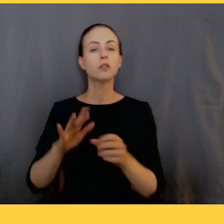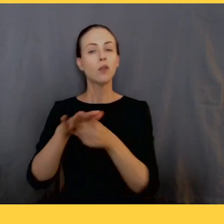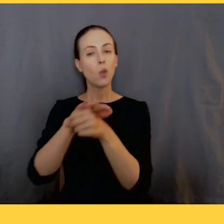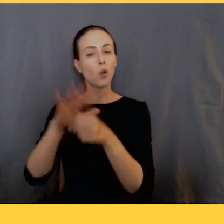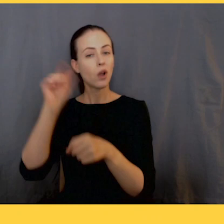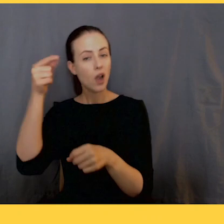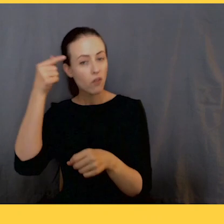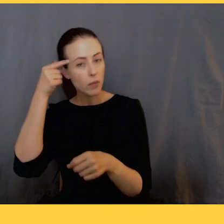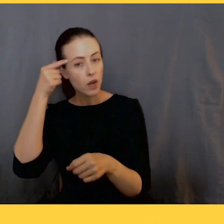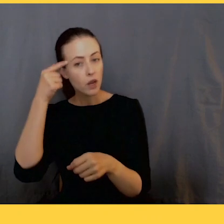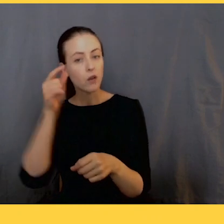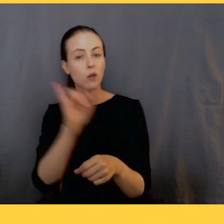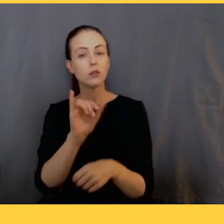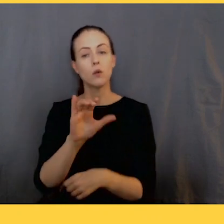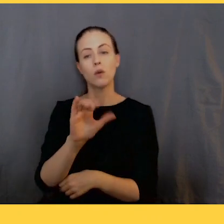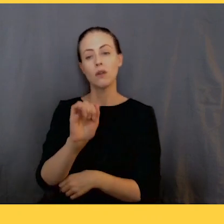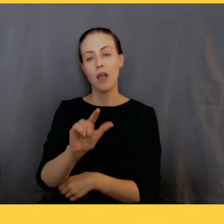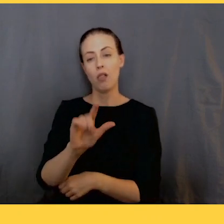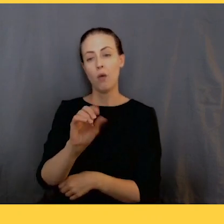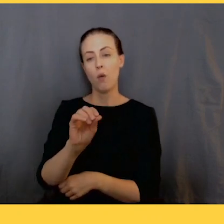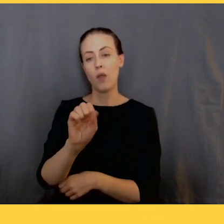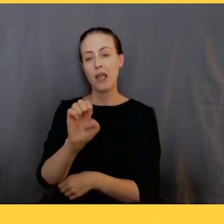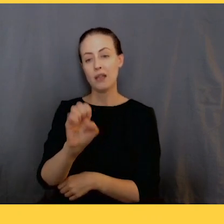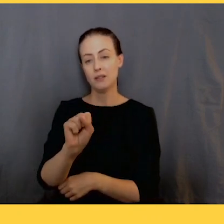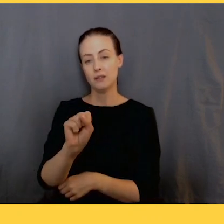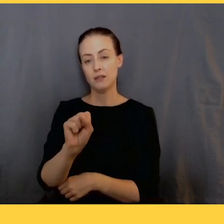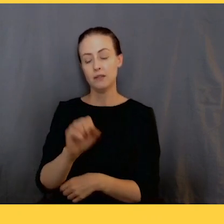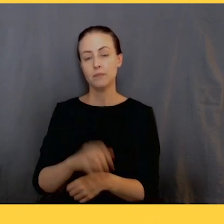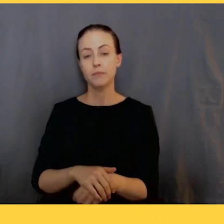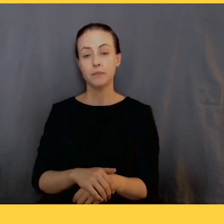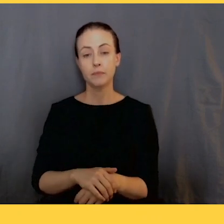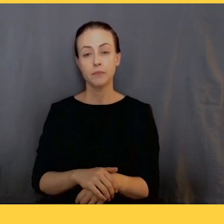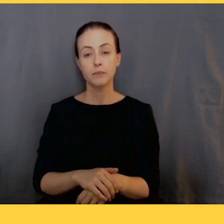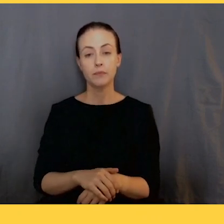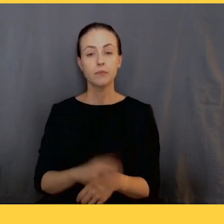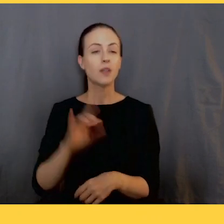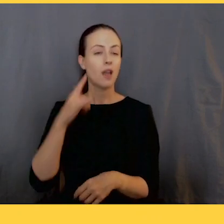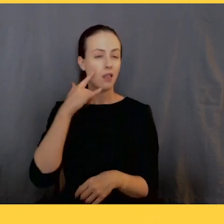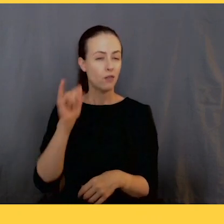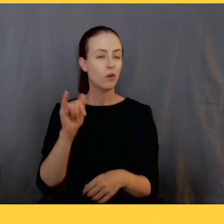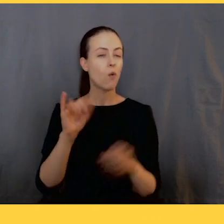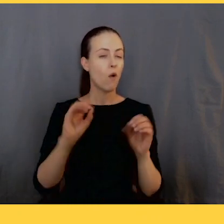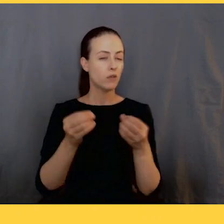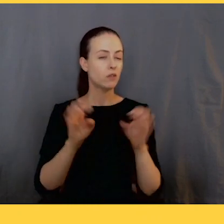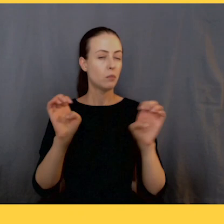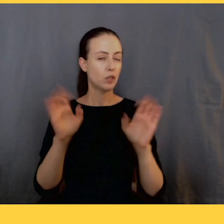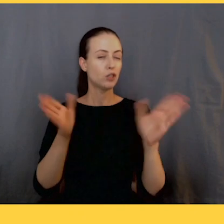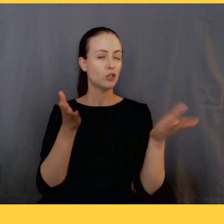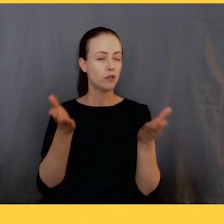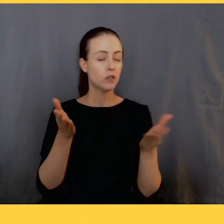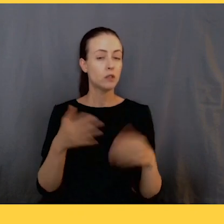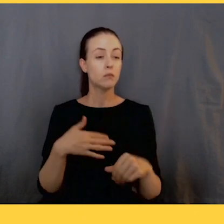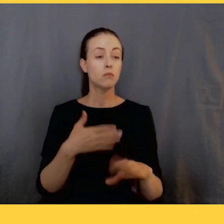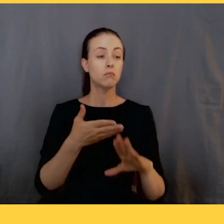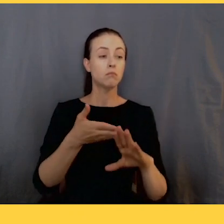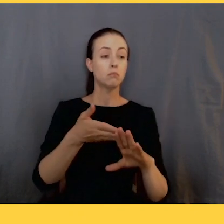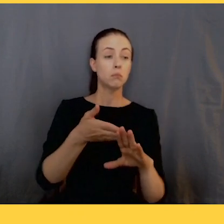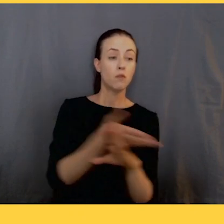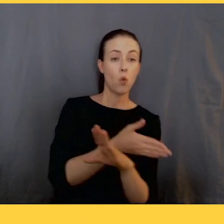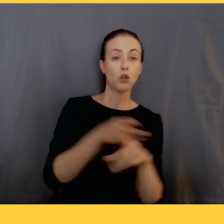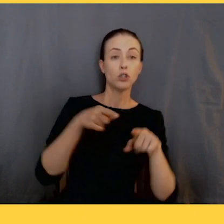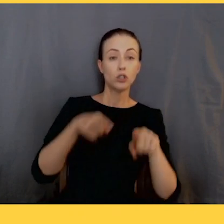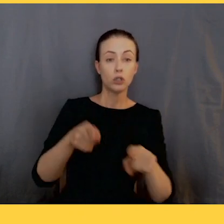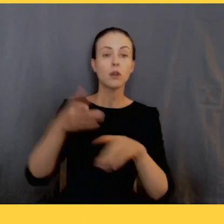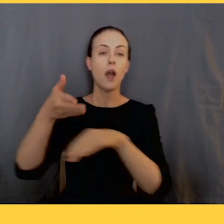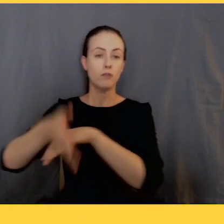Warning Center under our Cal-OES, so Office of Emergency Services, before, during, and after